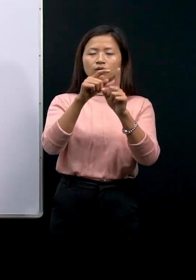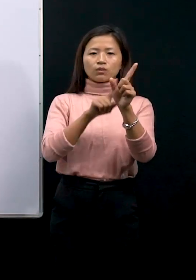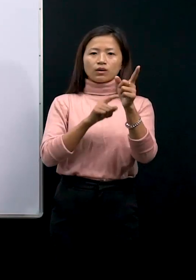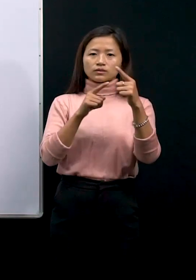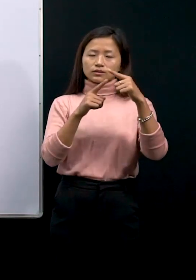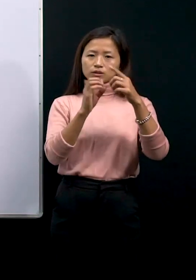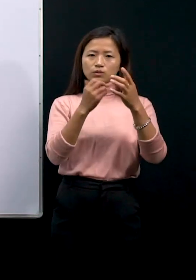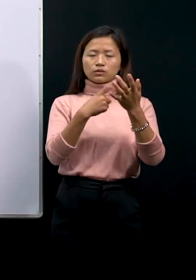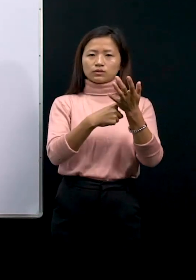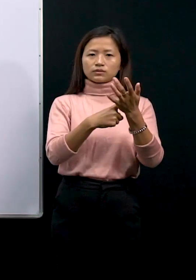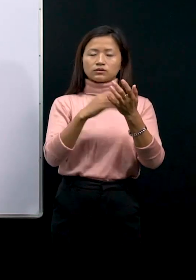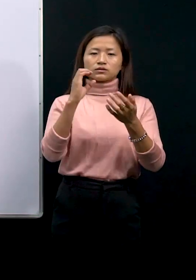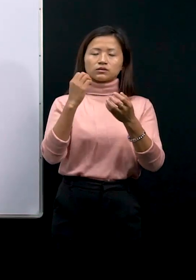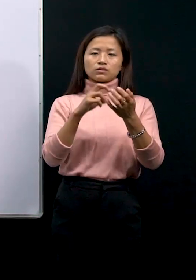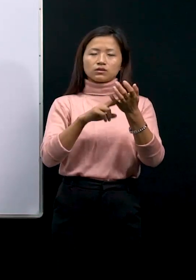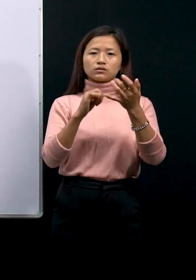Pythagoras